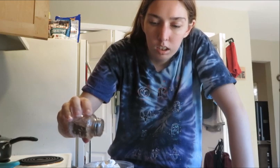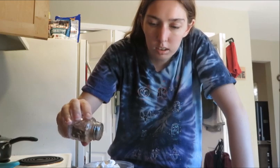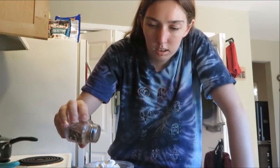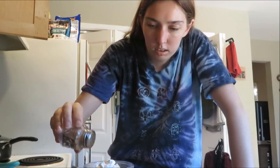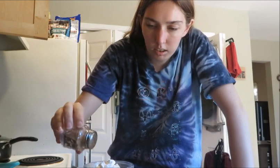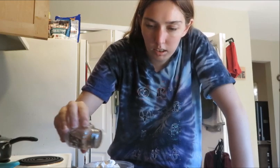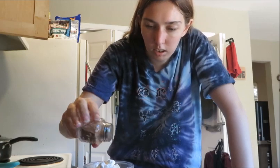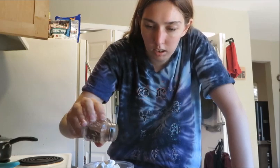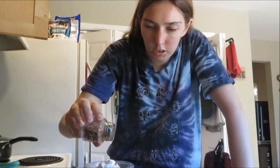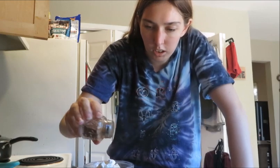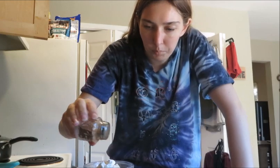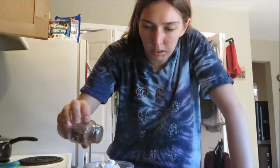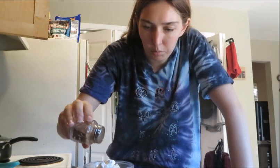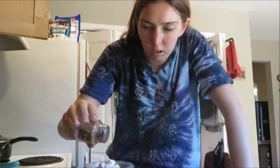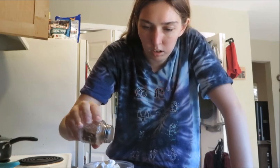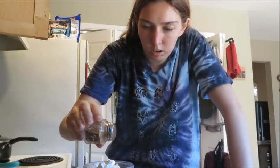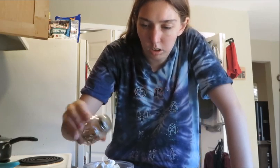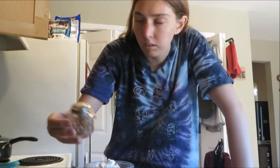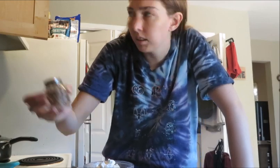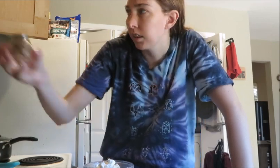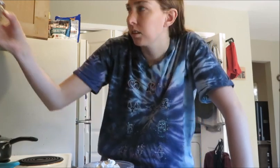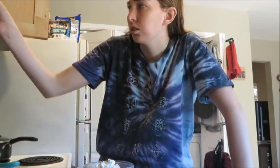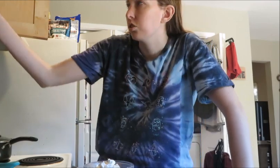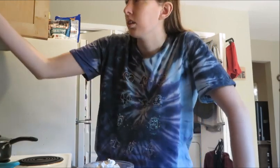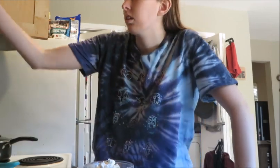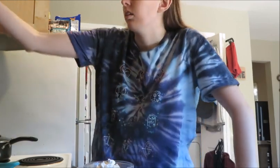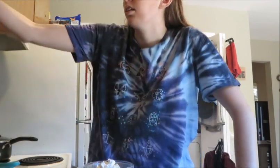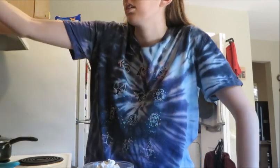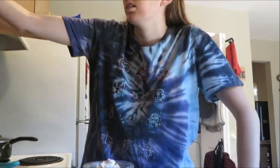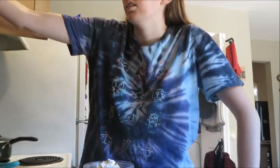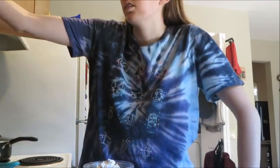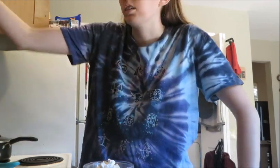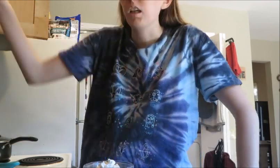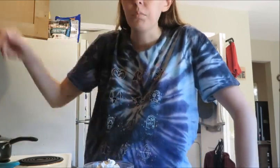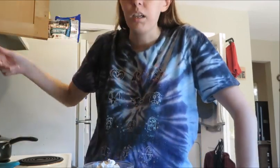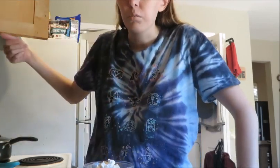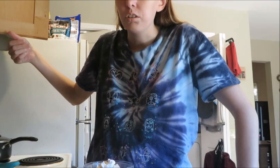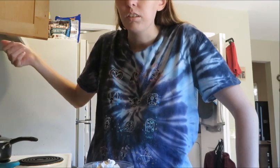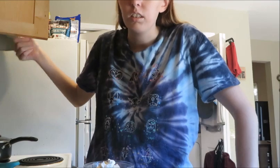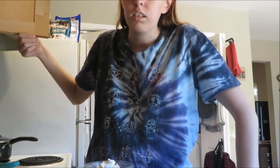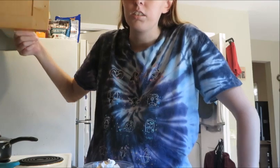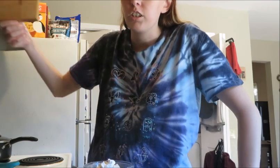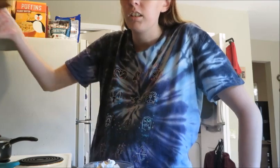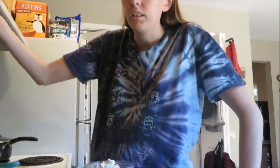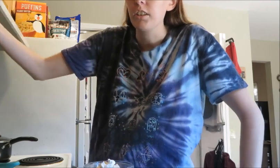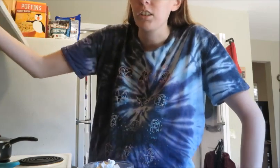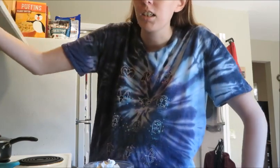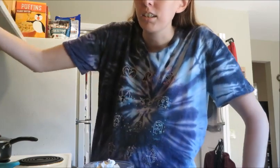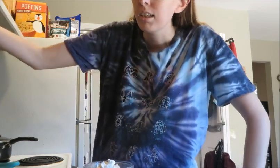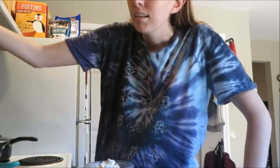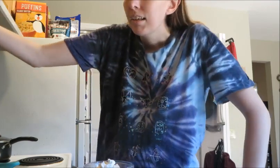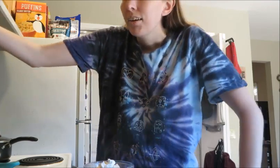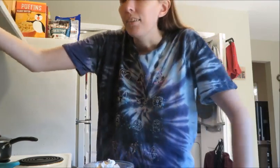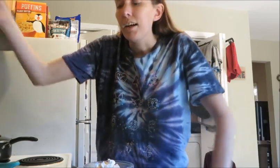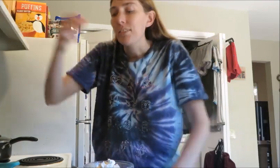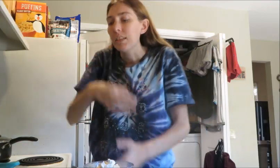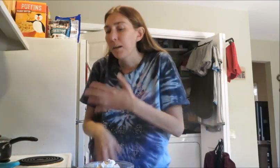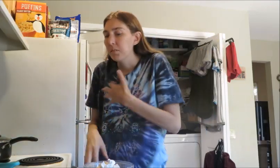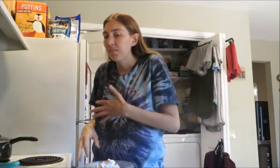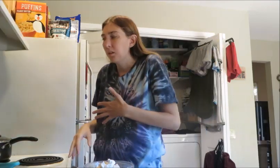This is a hot drink, but I will do an ice drink later. Not later today, but I will do an ice drink later on when I have time to film,